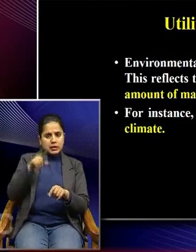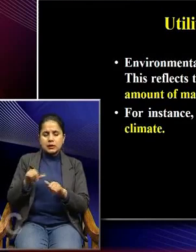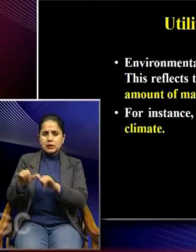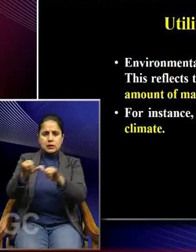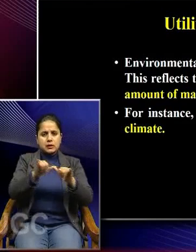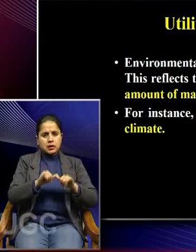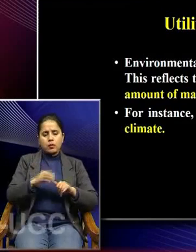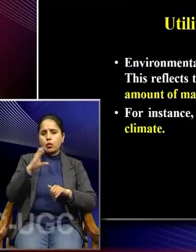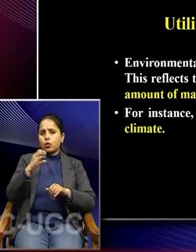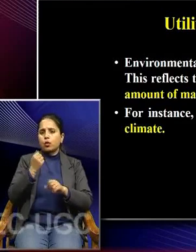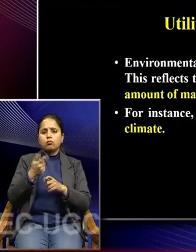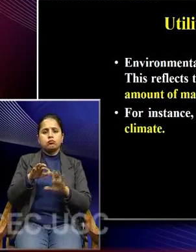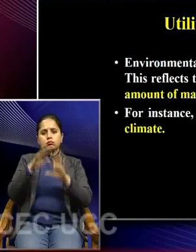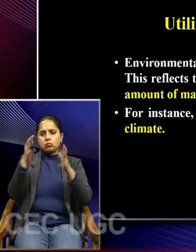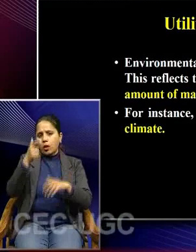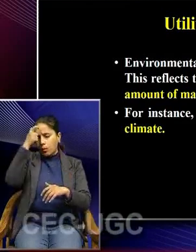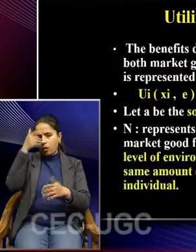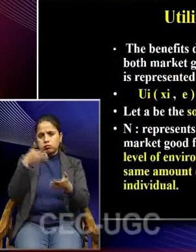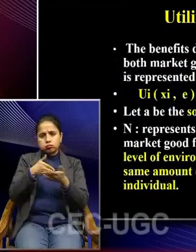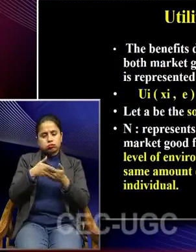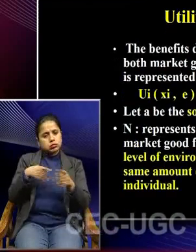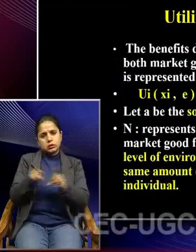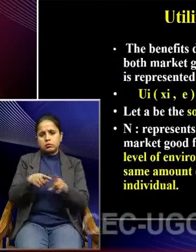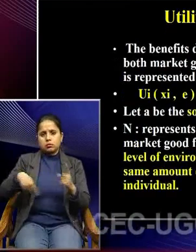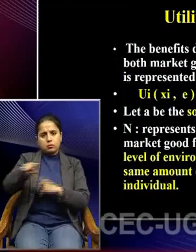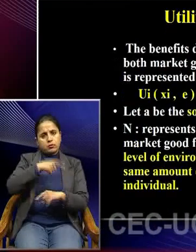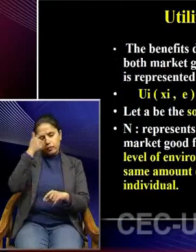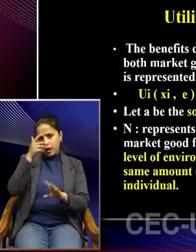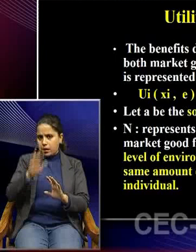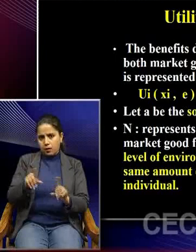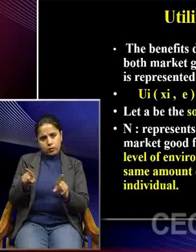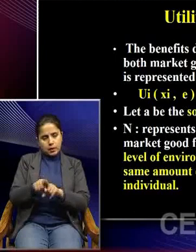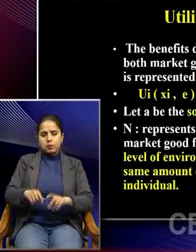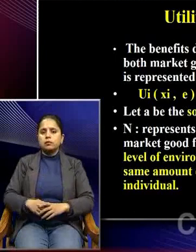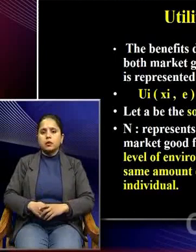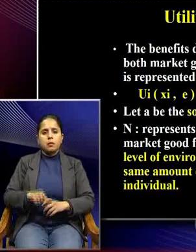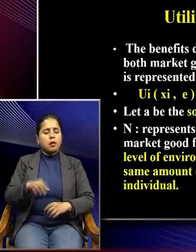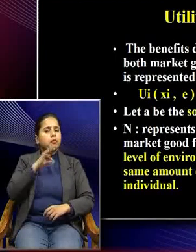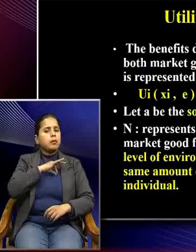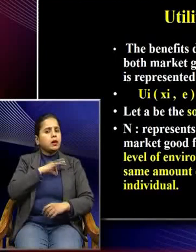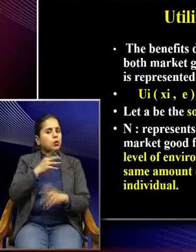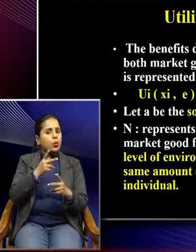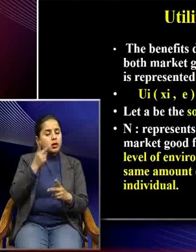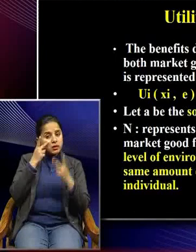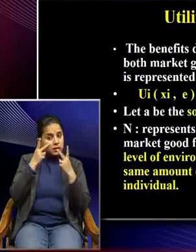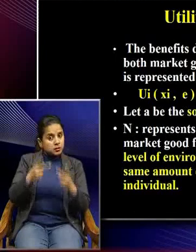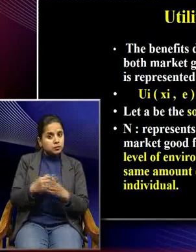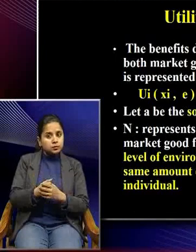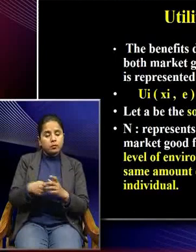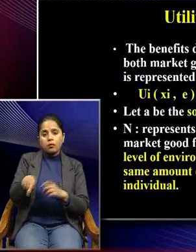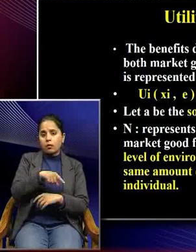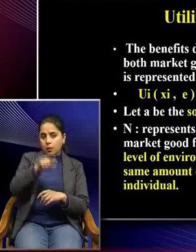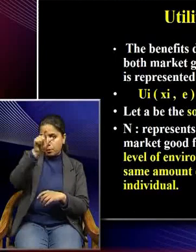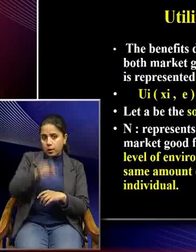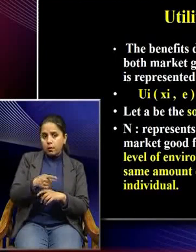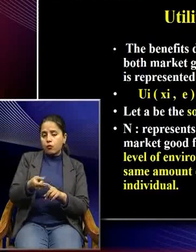global climate. This is one of the example of environmental good, E. The benefit derived by the